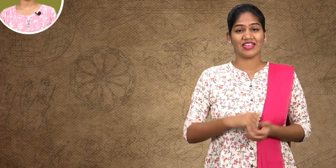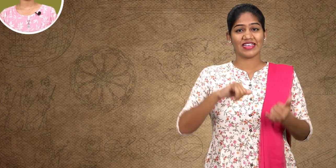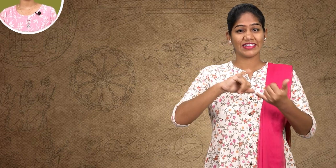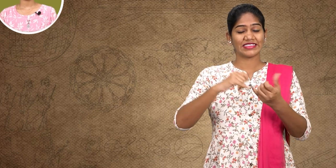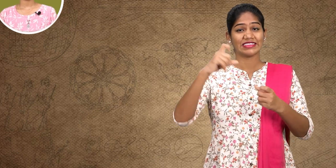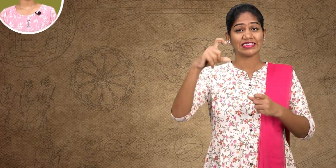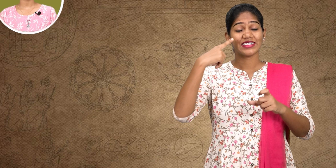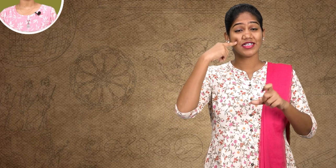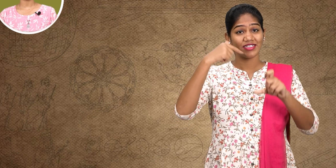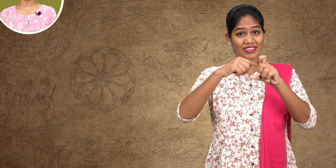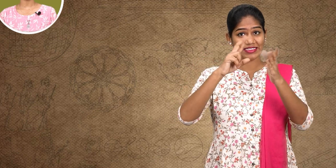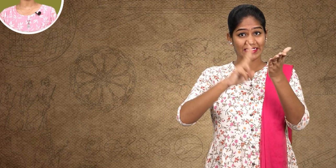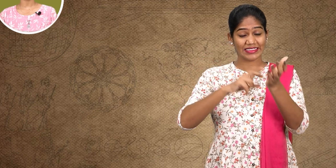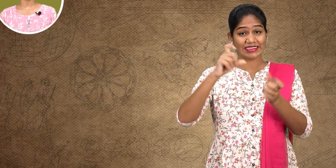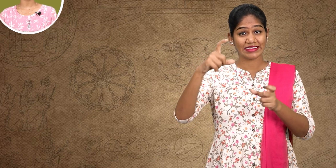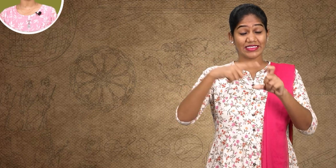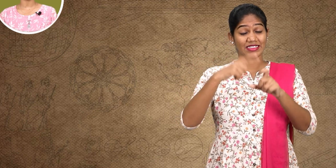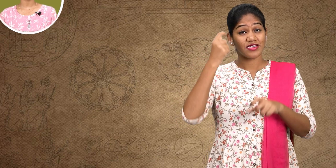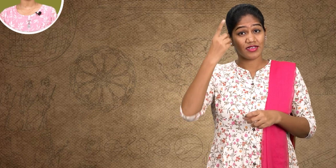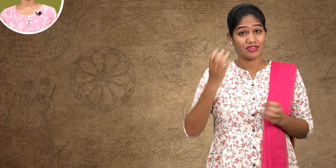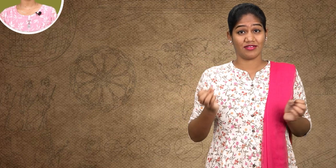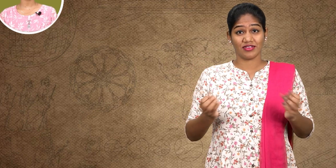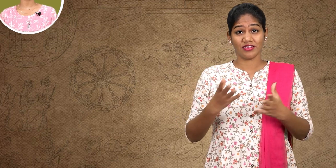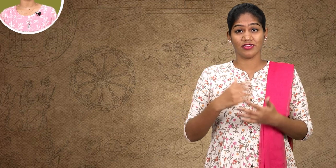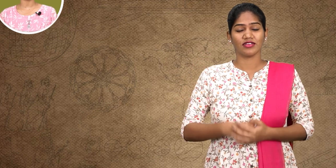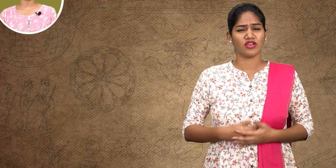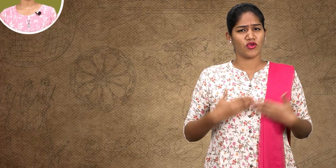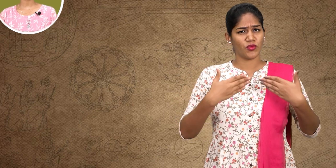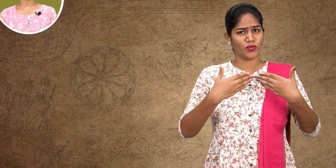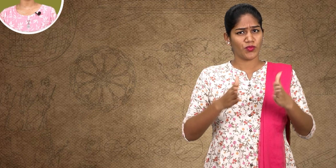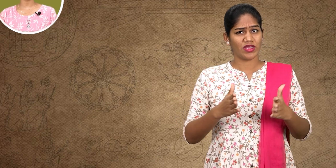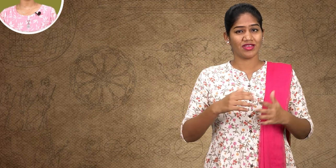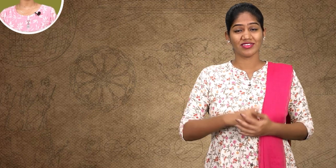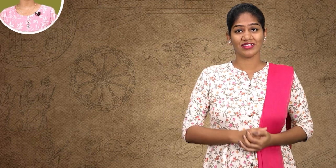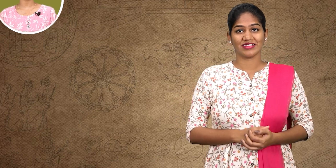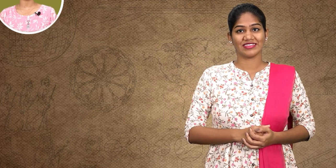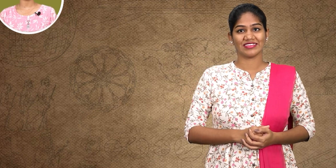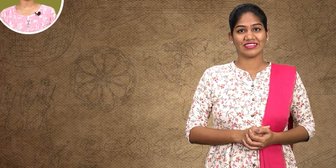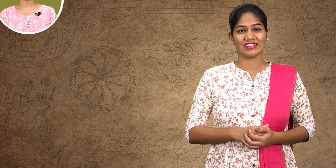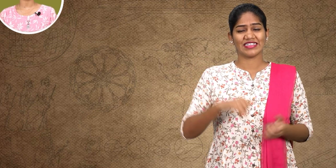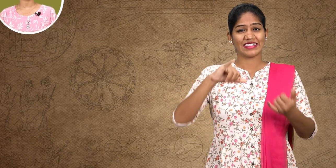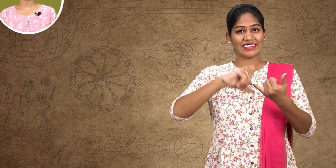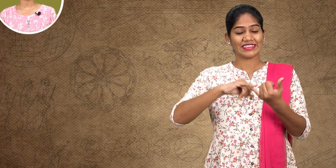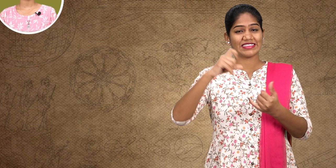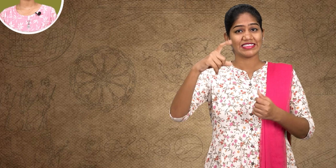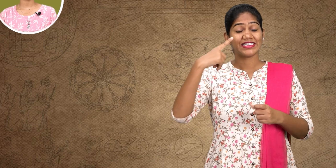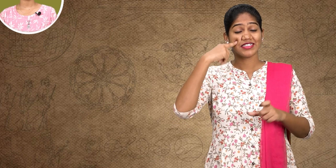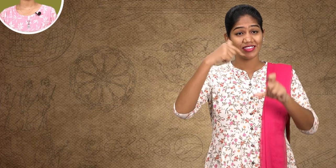and be open to nurturing scientific temperament.